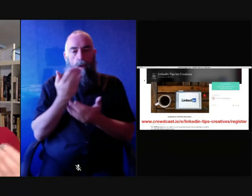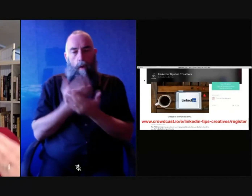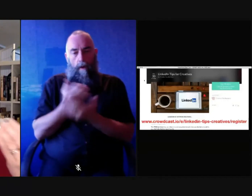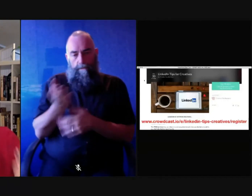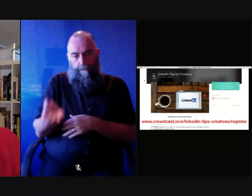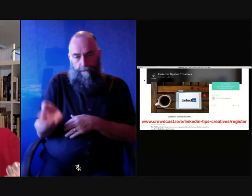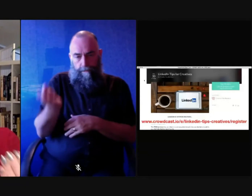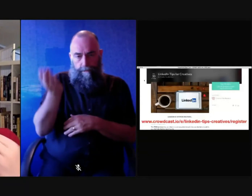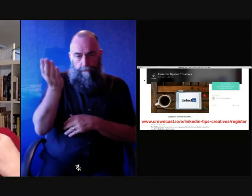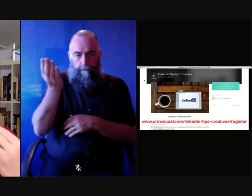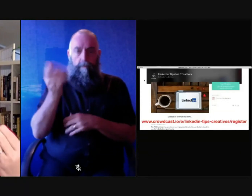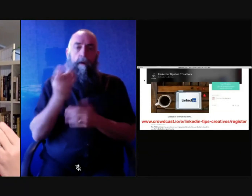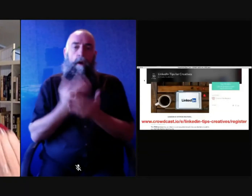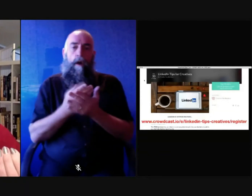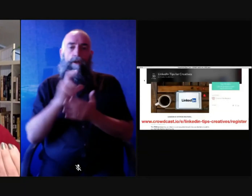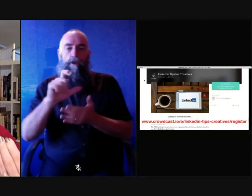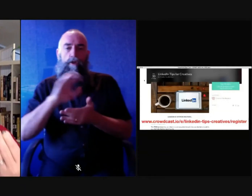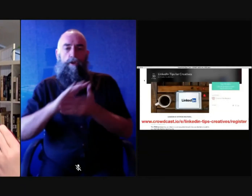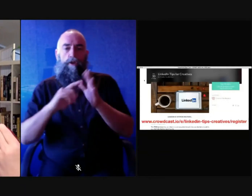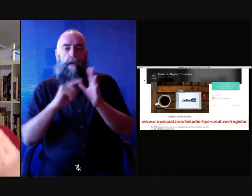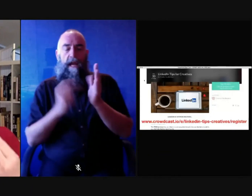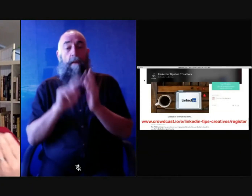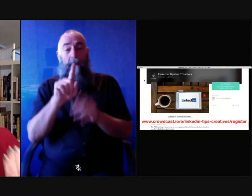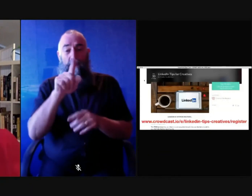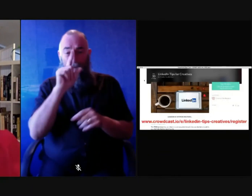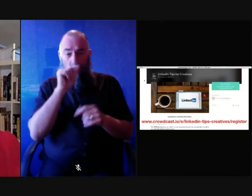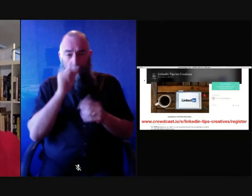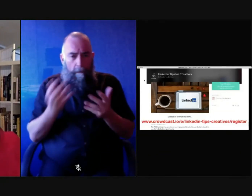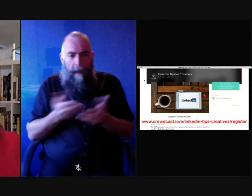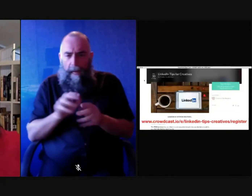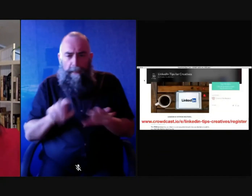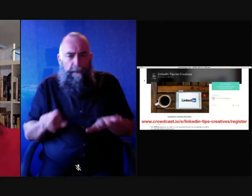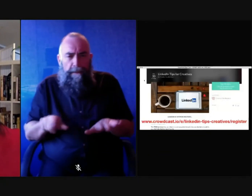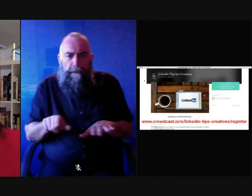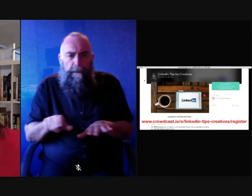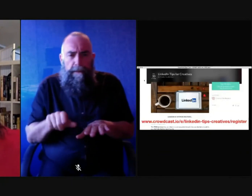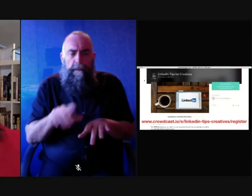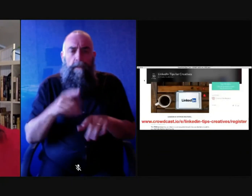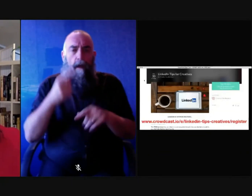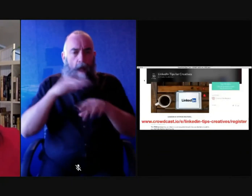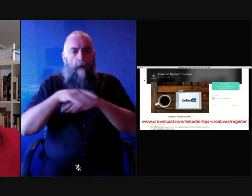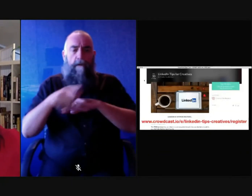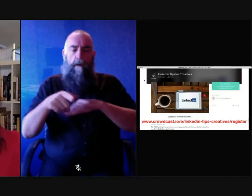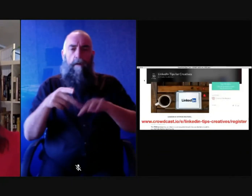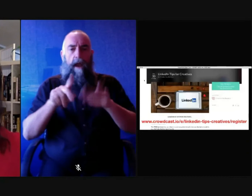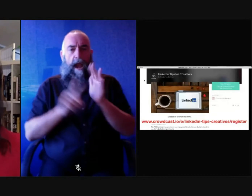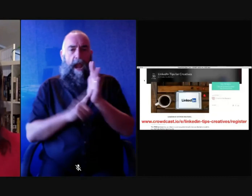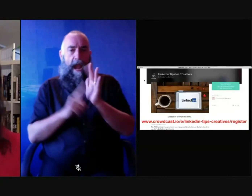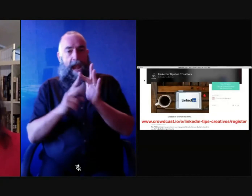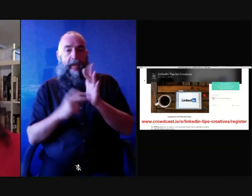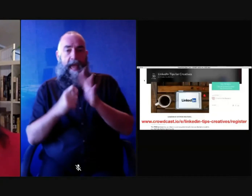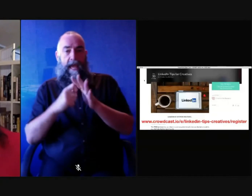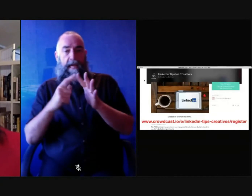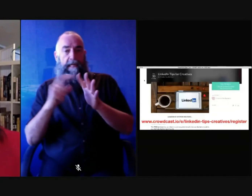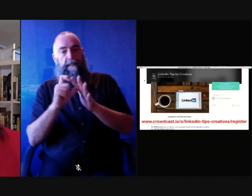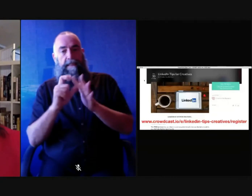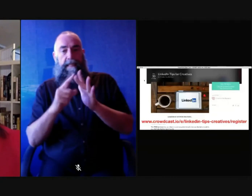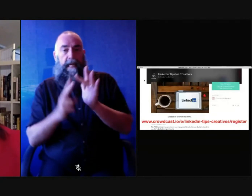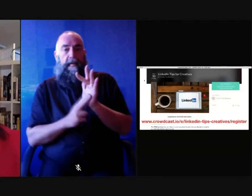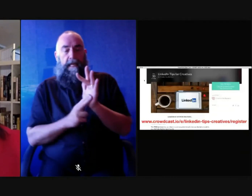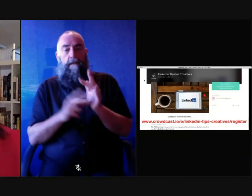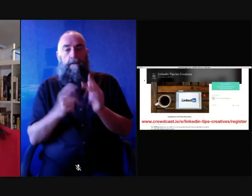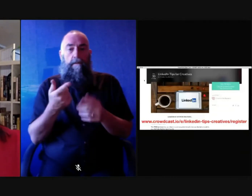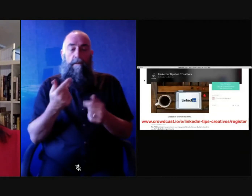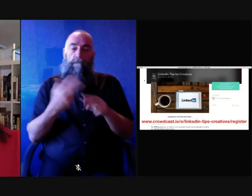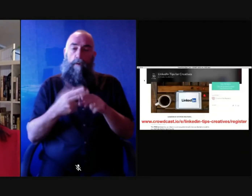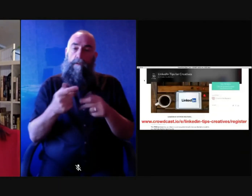you can actually fiddle around with the formatting of LinkedIn and make it work for you when you're in screen